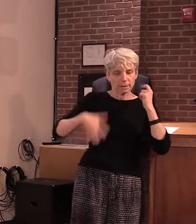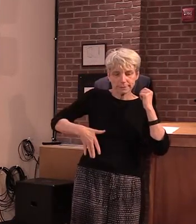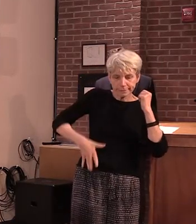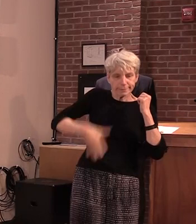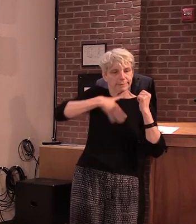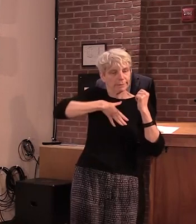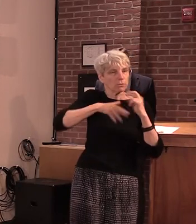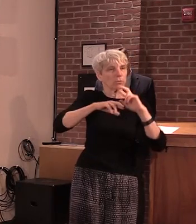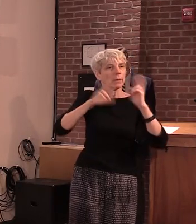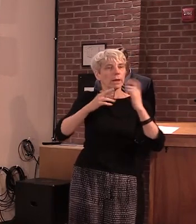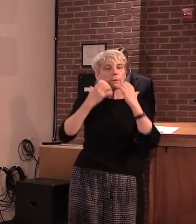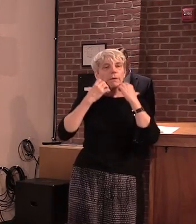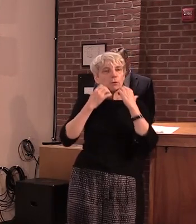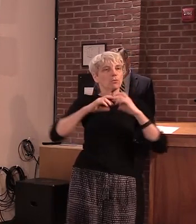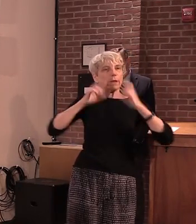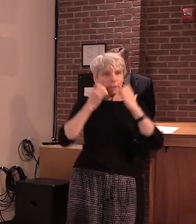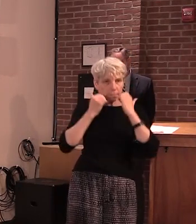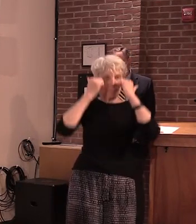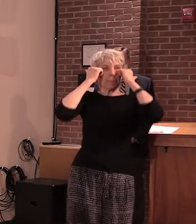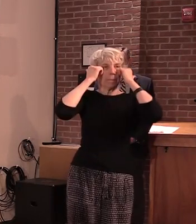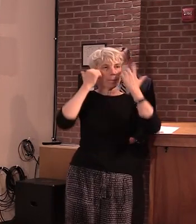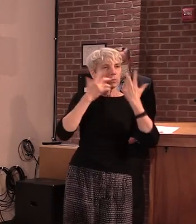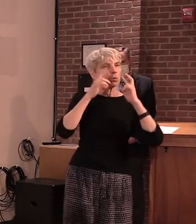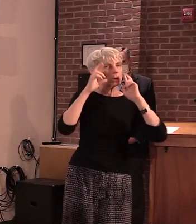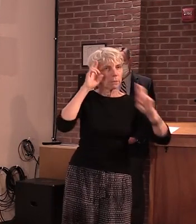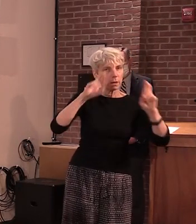someone. Just be respectful of others.